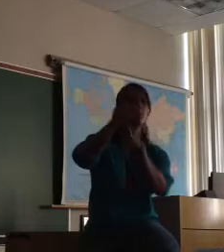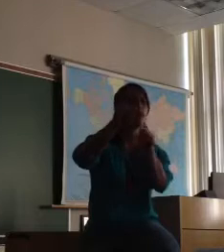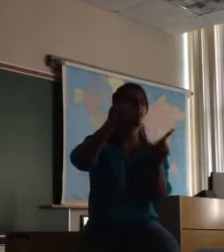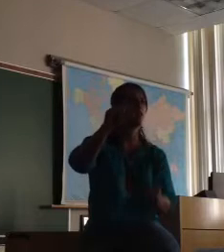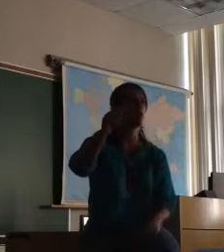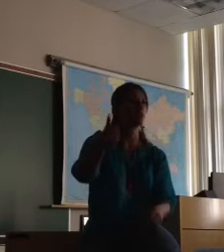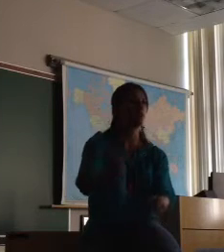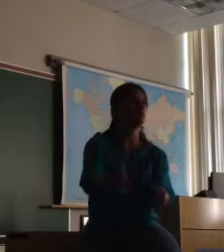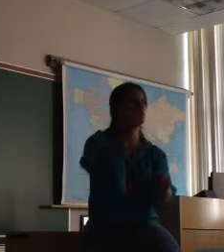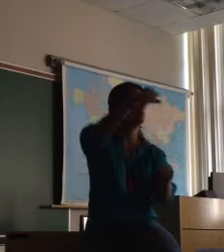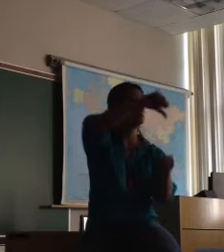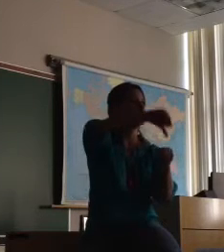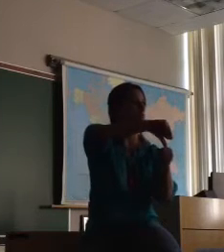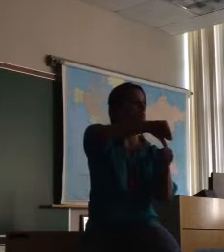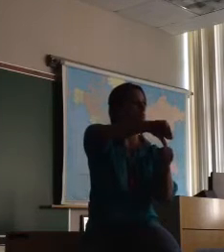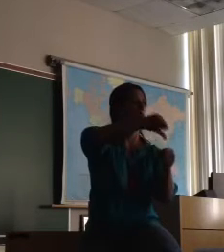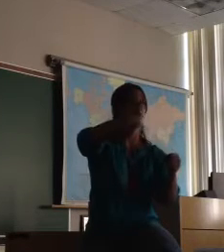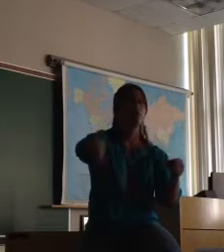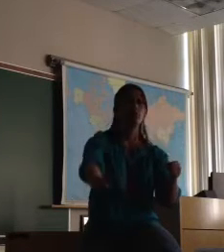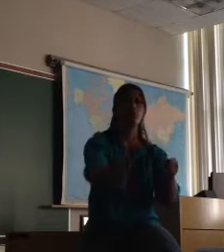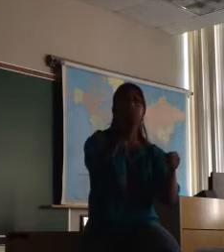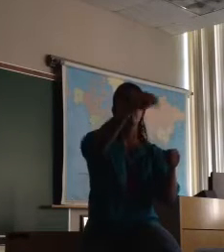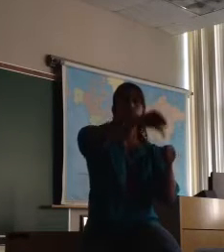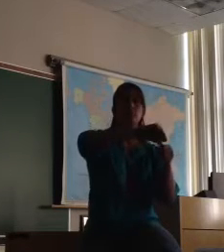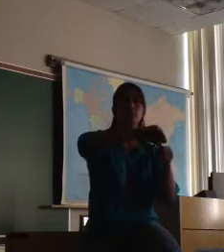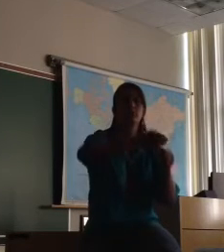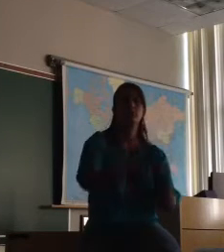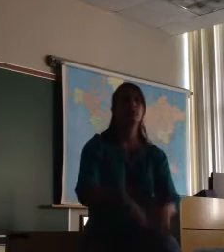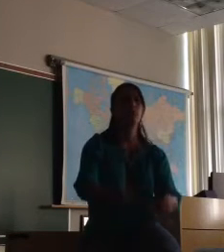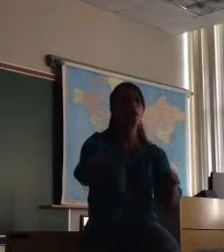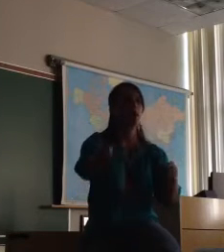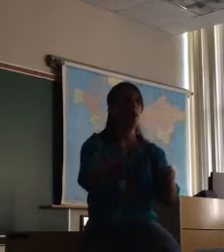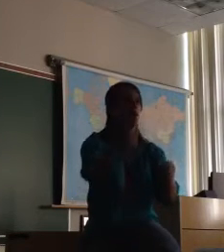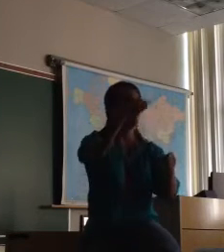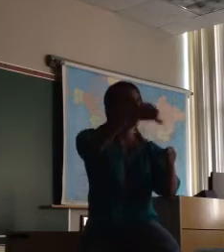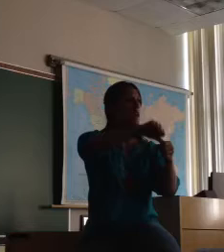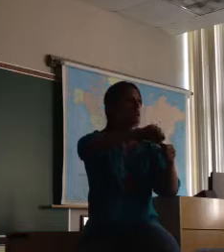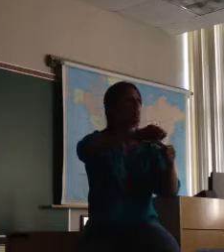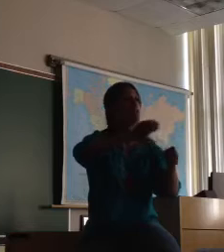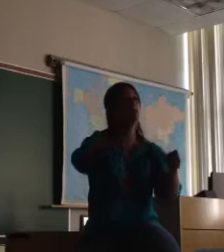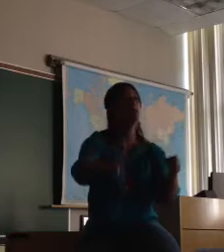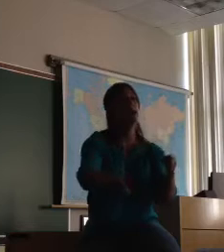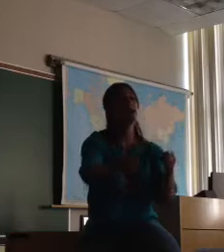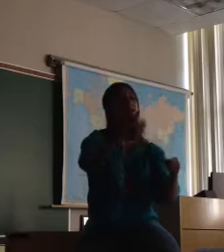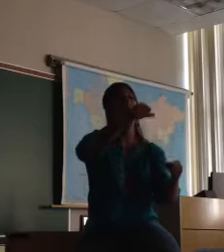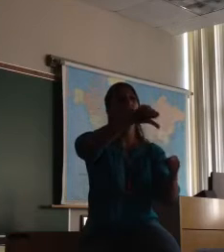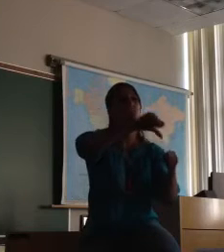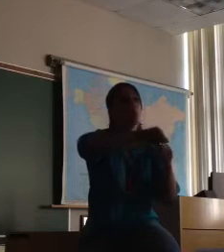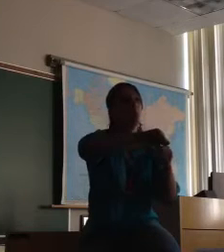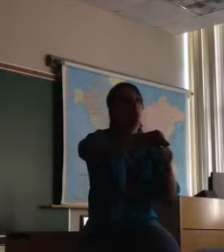symbolizes the nozzle. Pouring it in. You tank. Fist. Gas station. What would gas station be? Gas